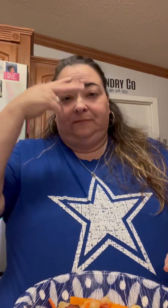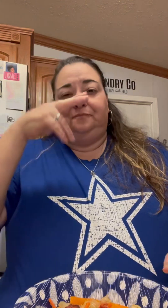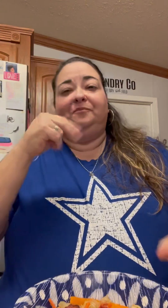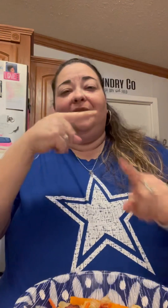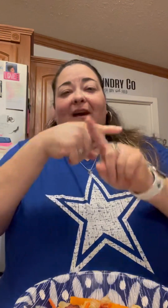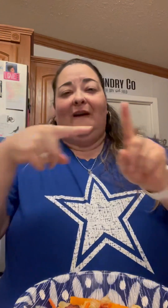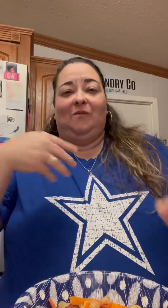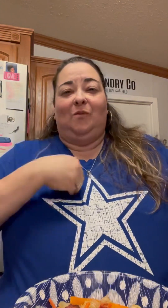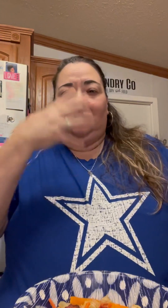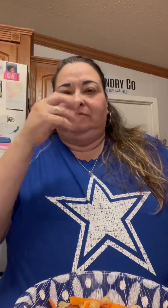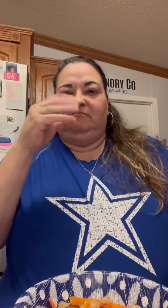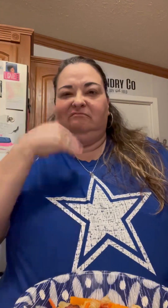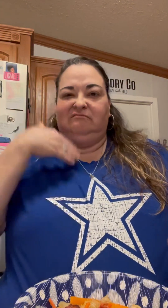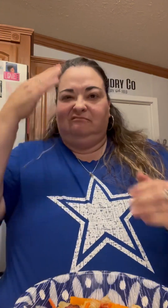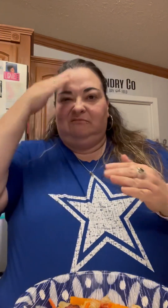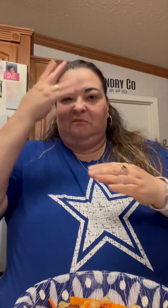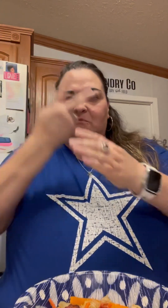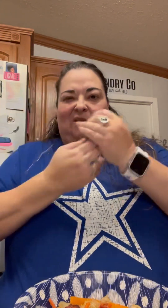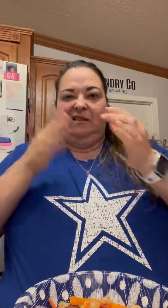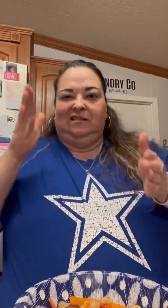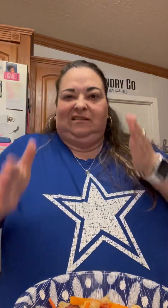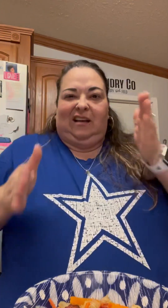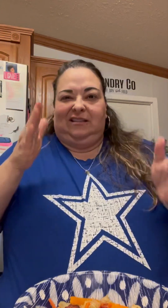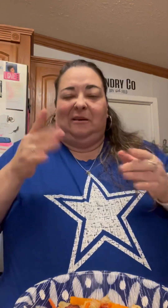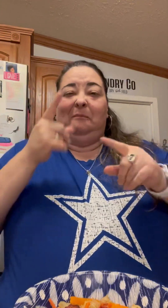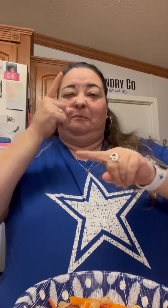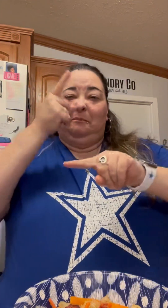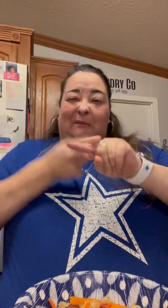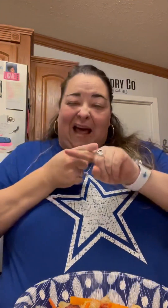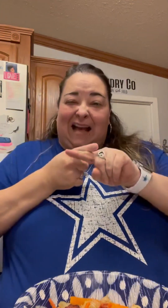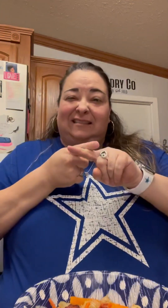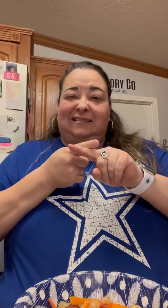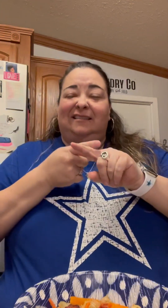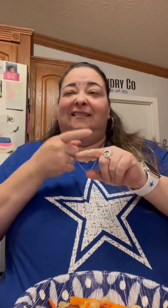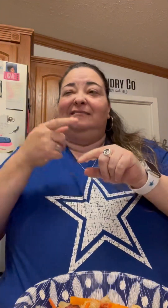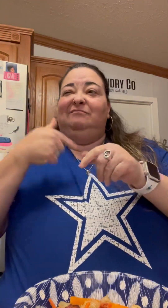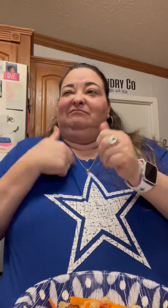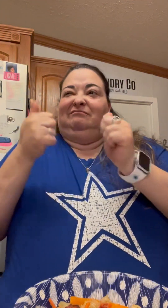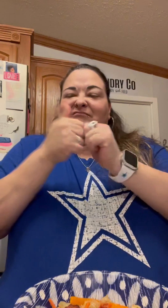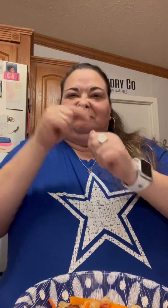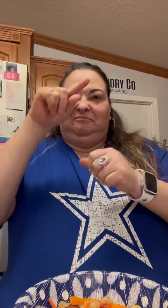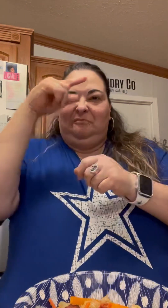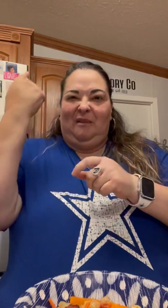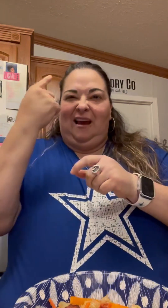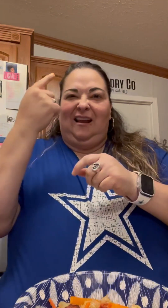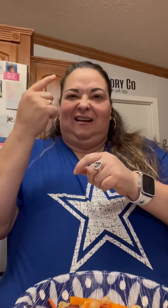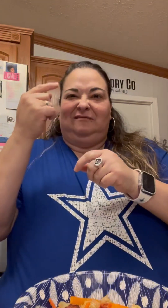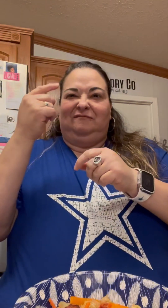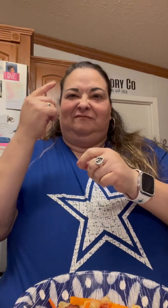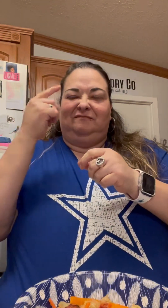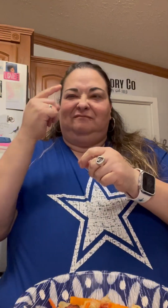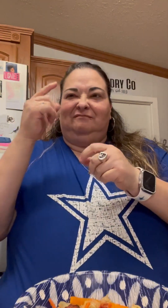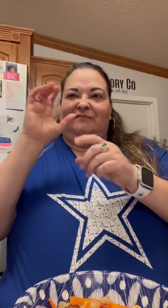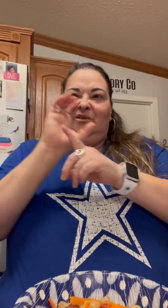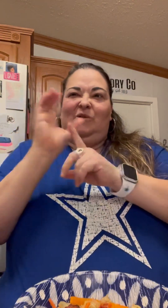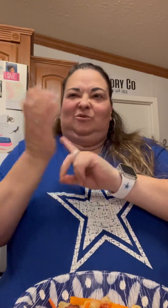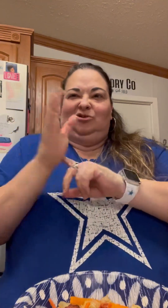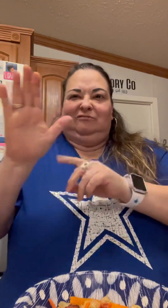my background. I'm half Hispanic, half white. So I've got both sides there. And not only that, I'm married to